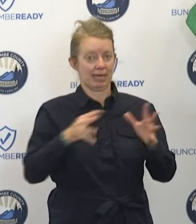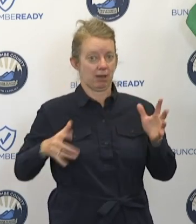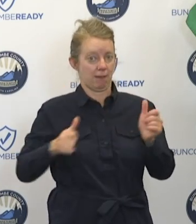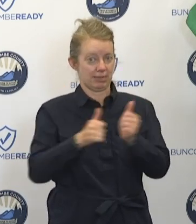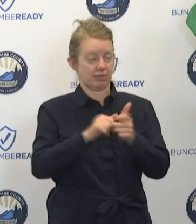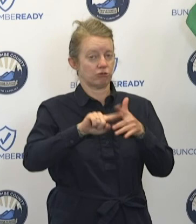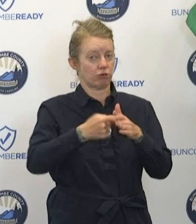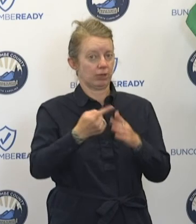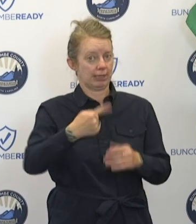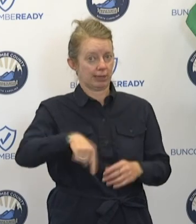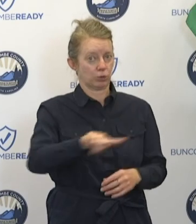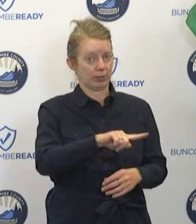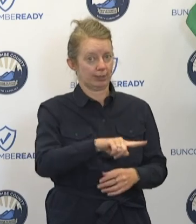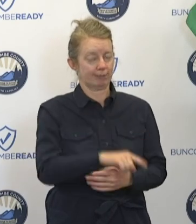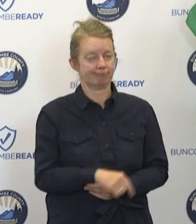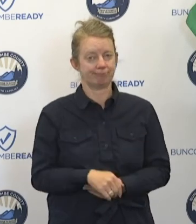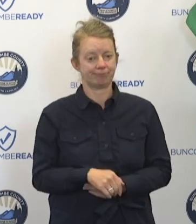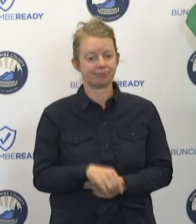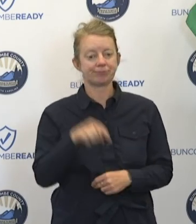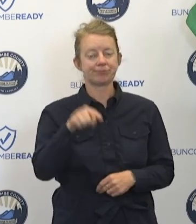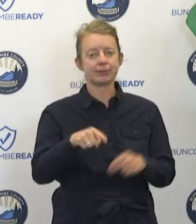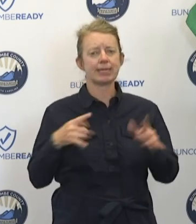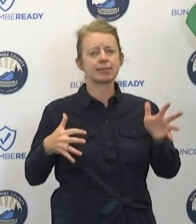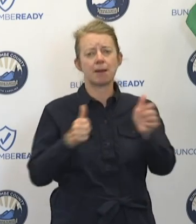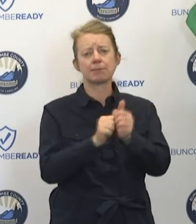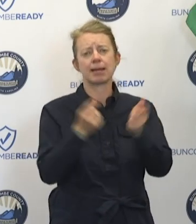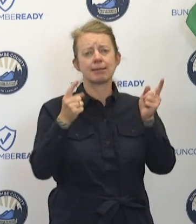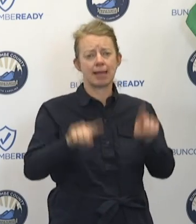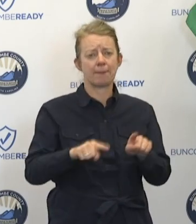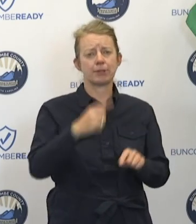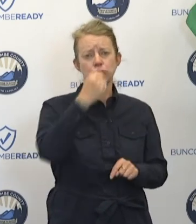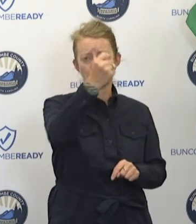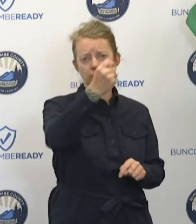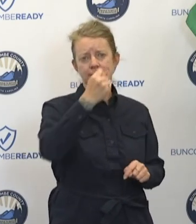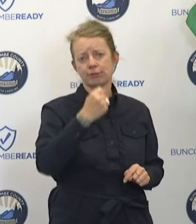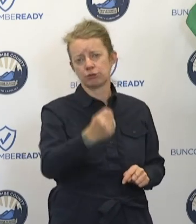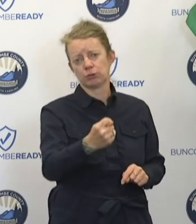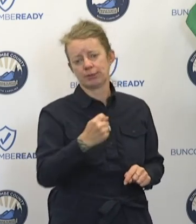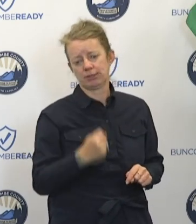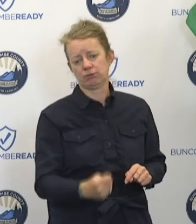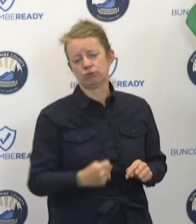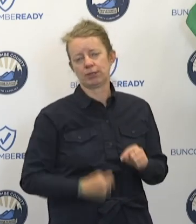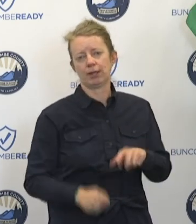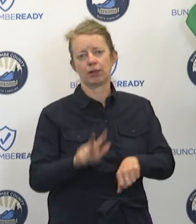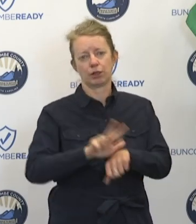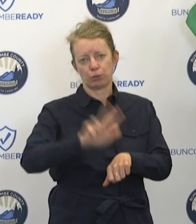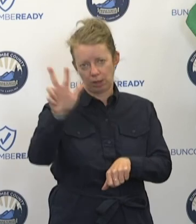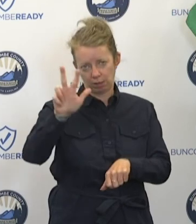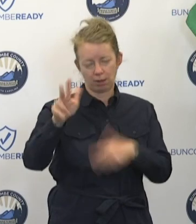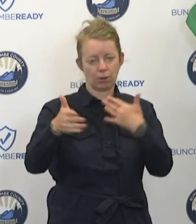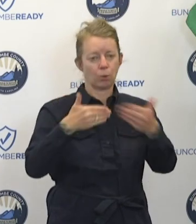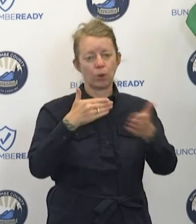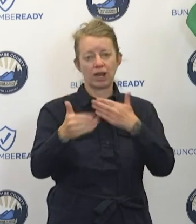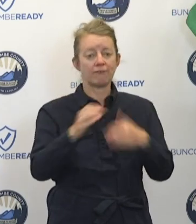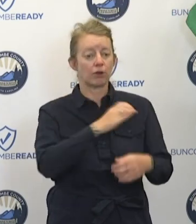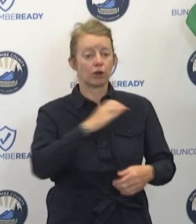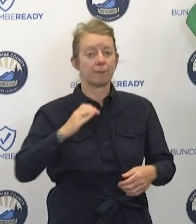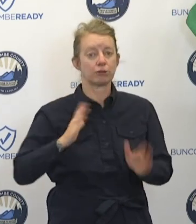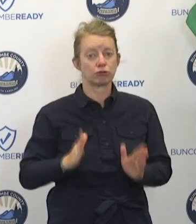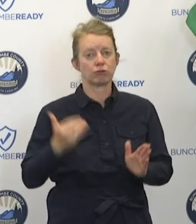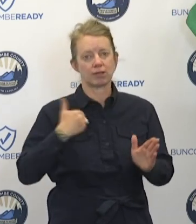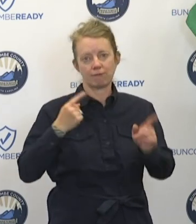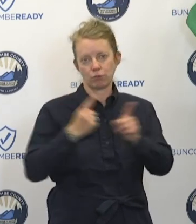next week. These are held every other Tuesday at 3 p.m. on the day of Commissioners' regular